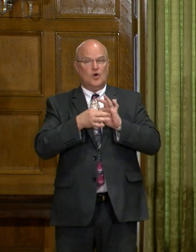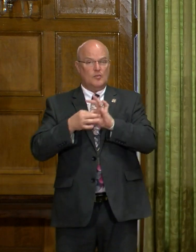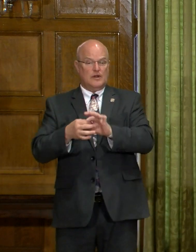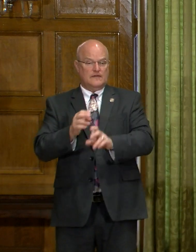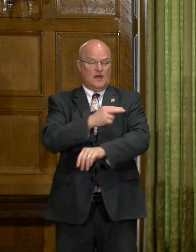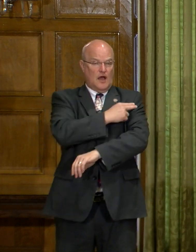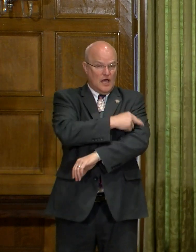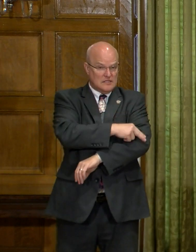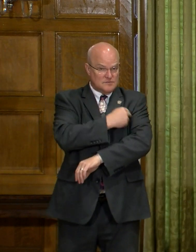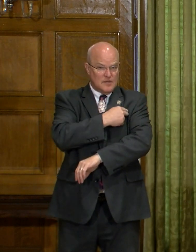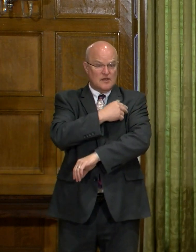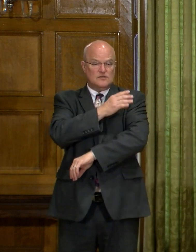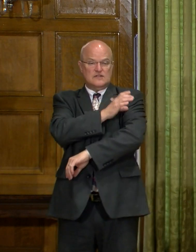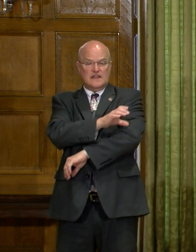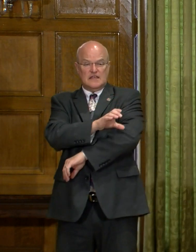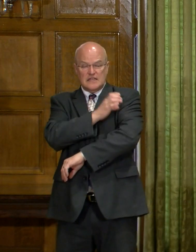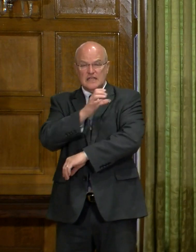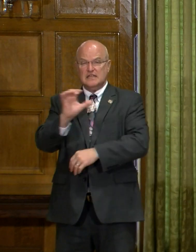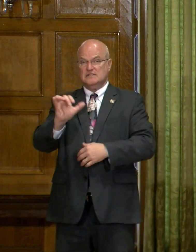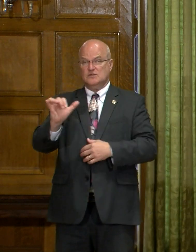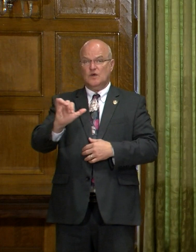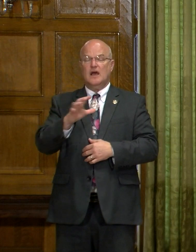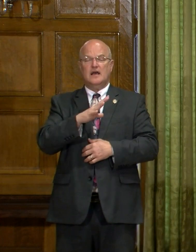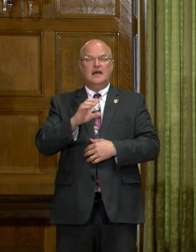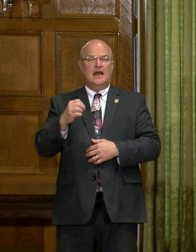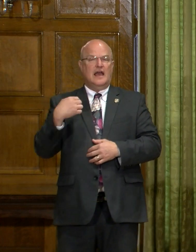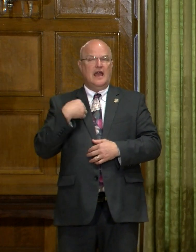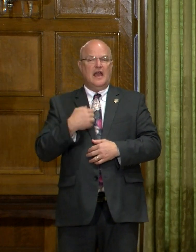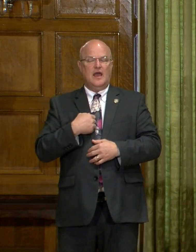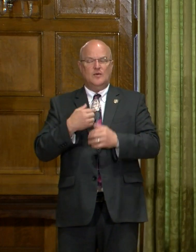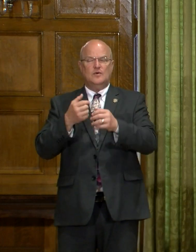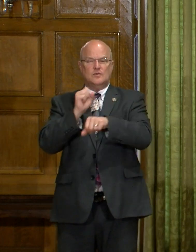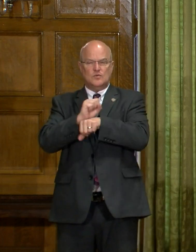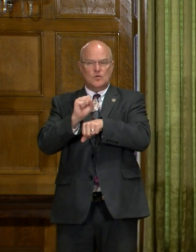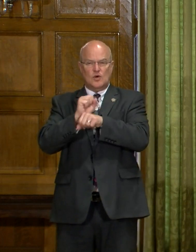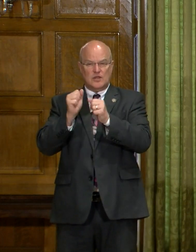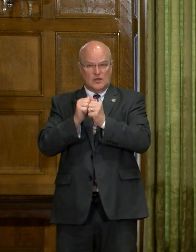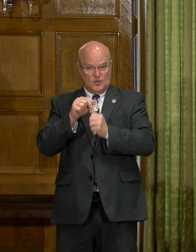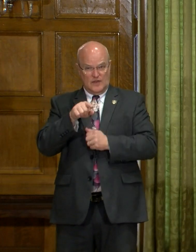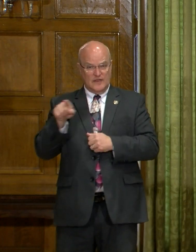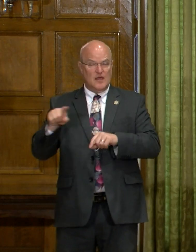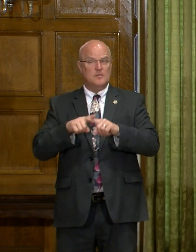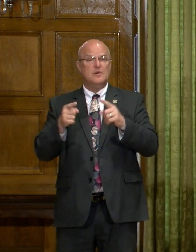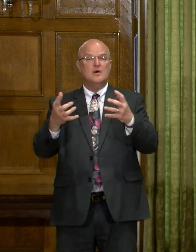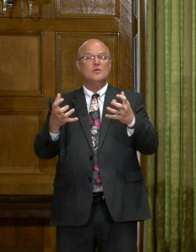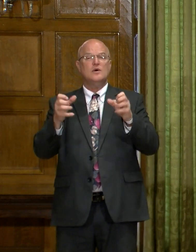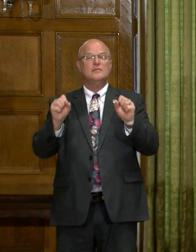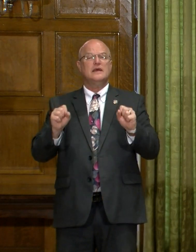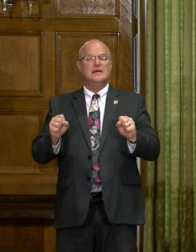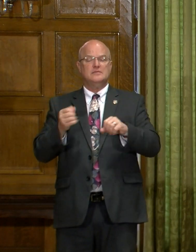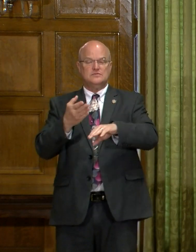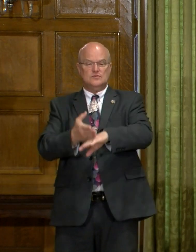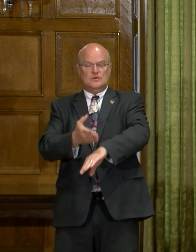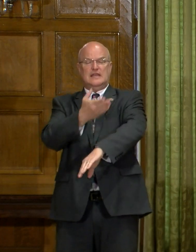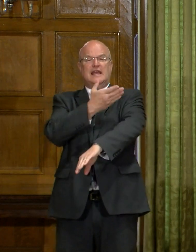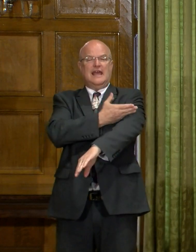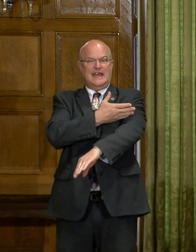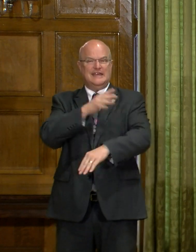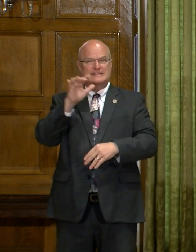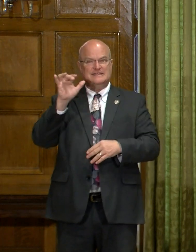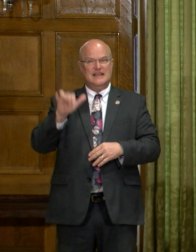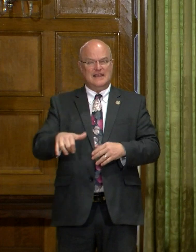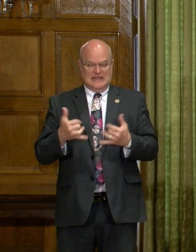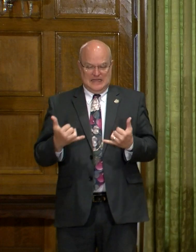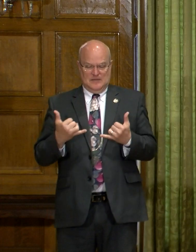of the hospitals and the clinics as well, and we solicit, we're working with them, but we want to be able to enhance